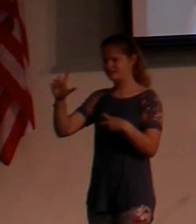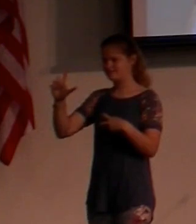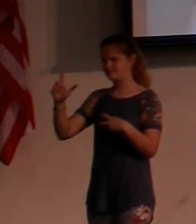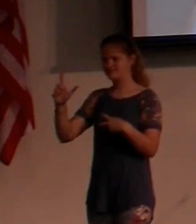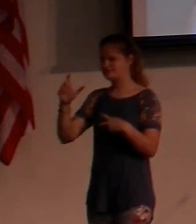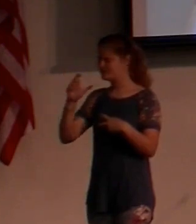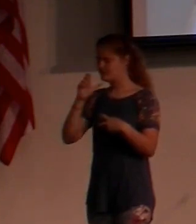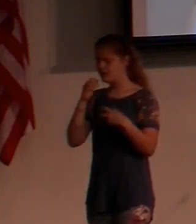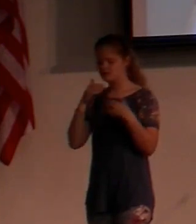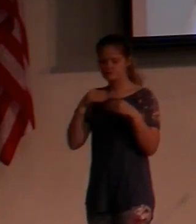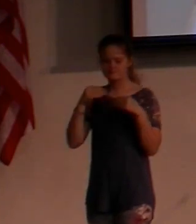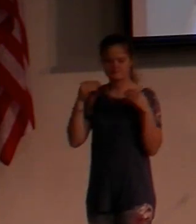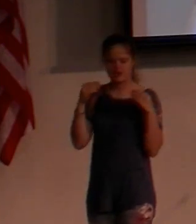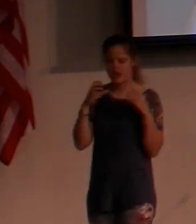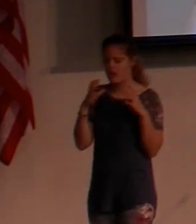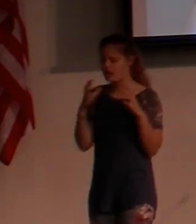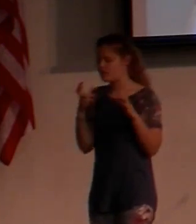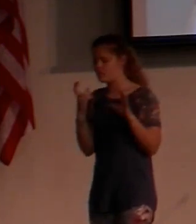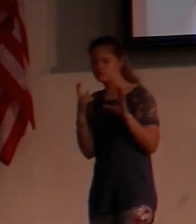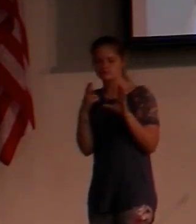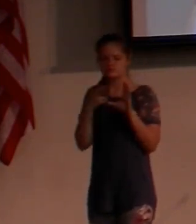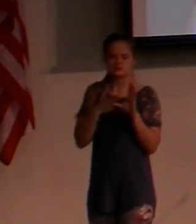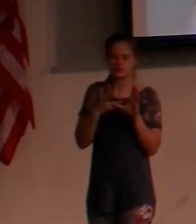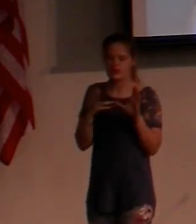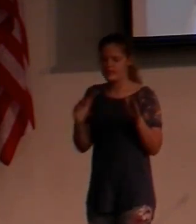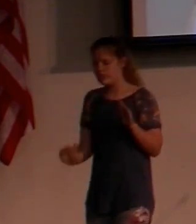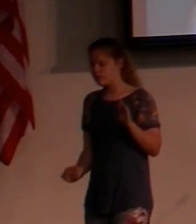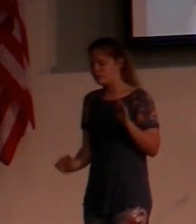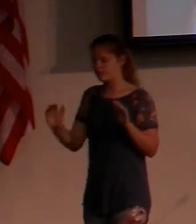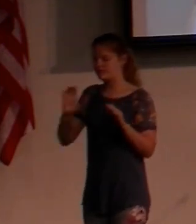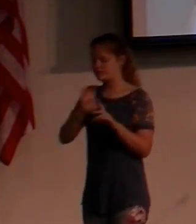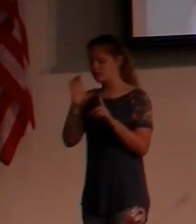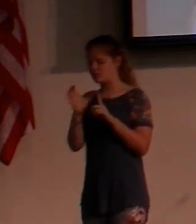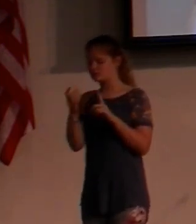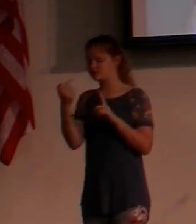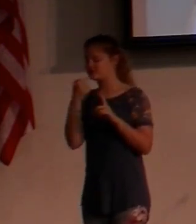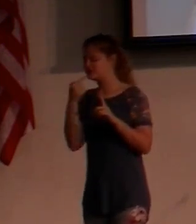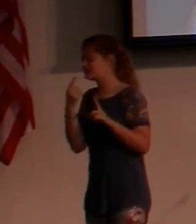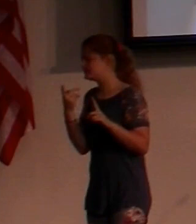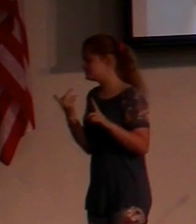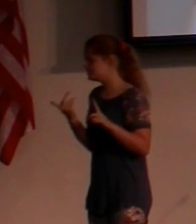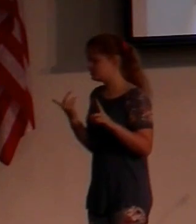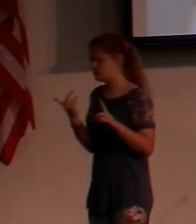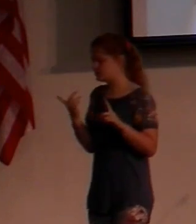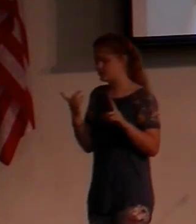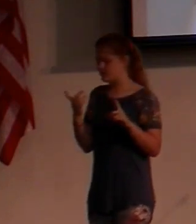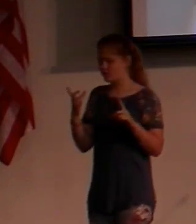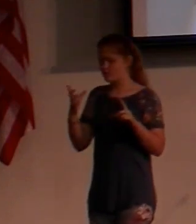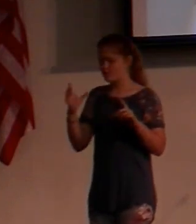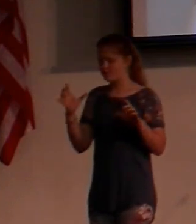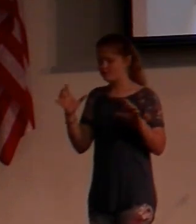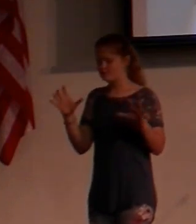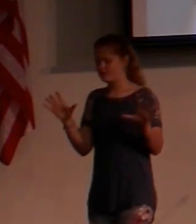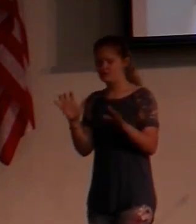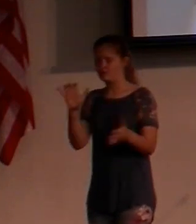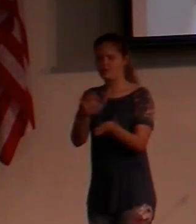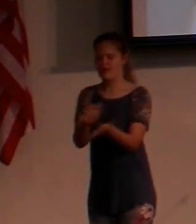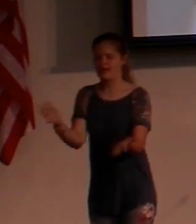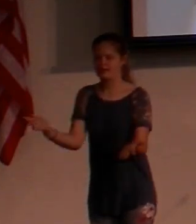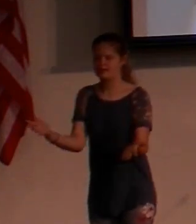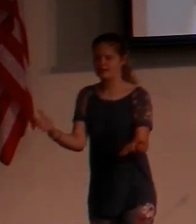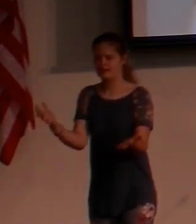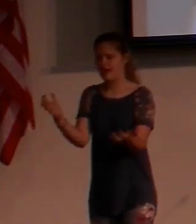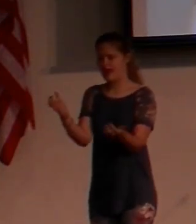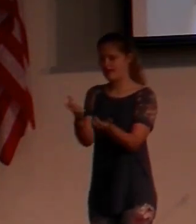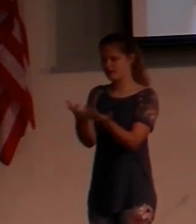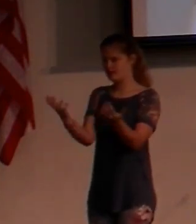want to participate. They've been raised in a culture that says you don't basically act like that. Everything's mean, and